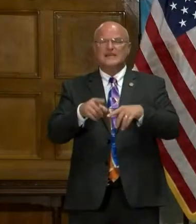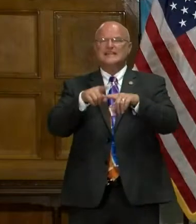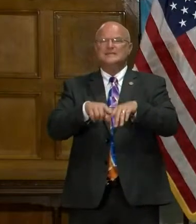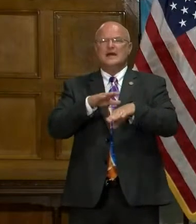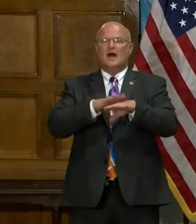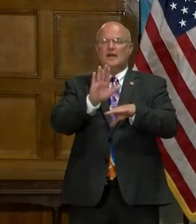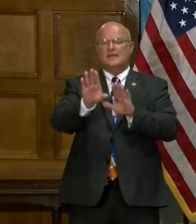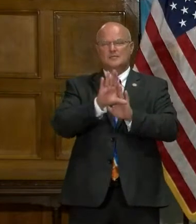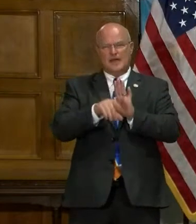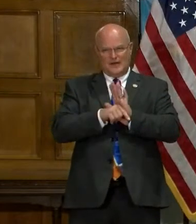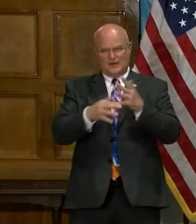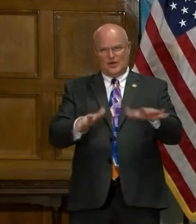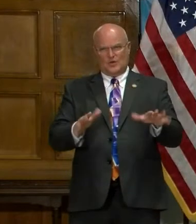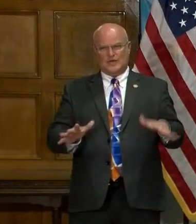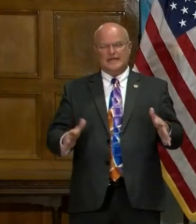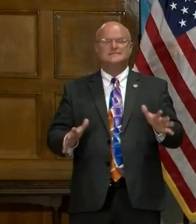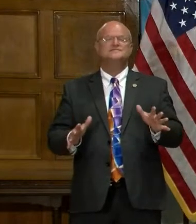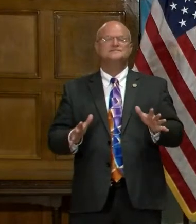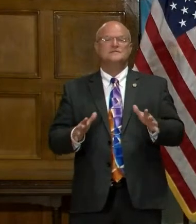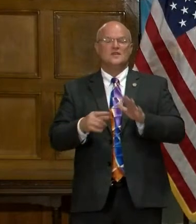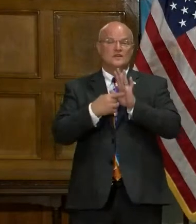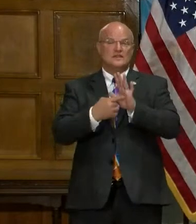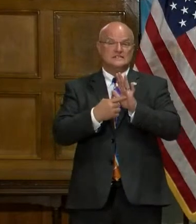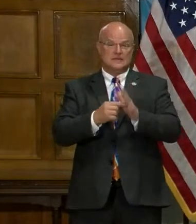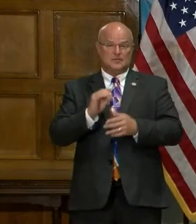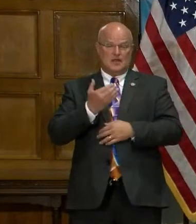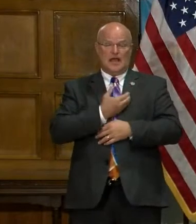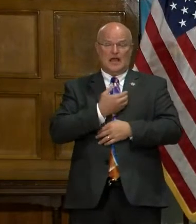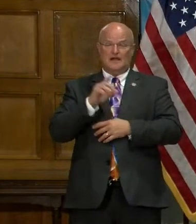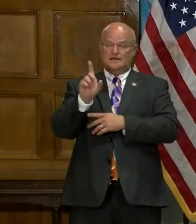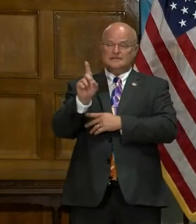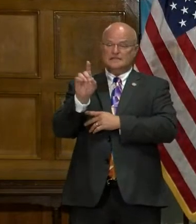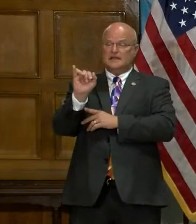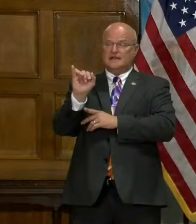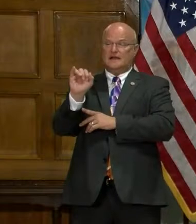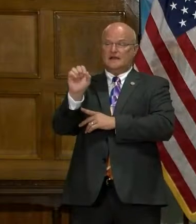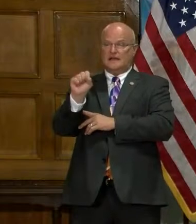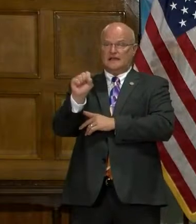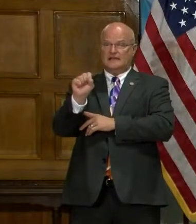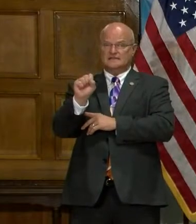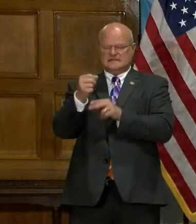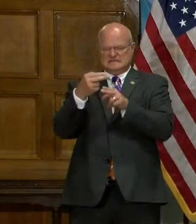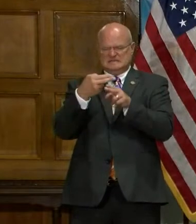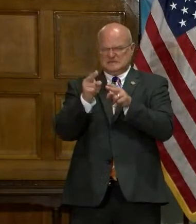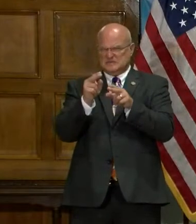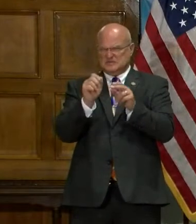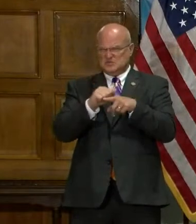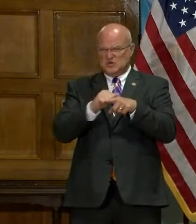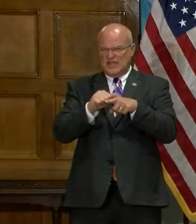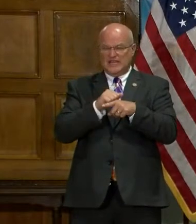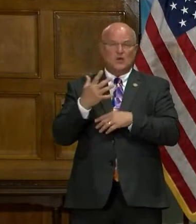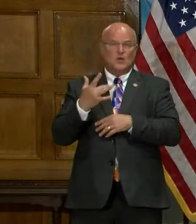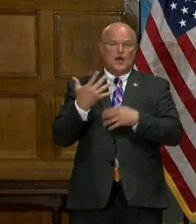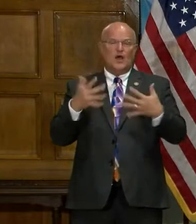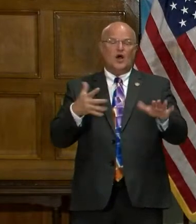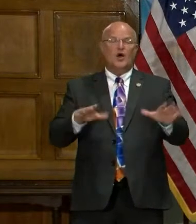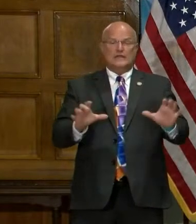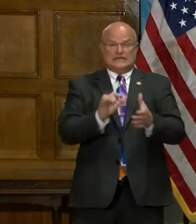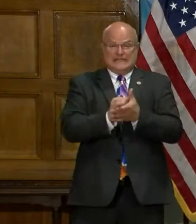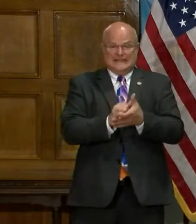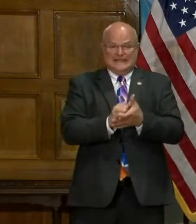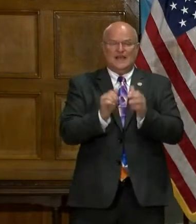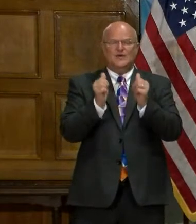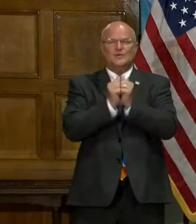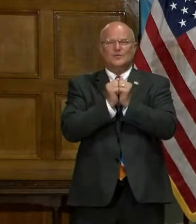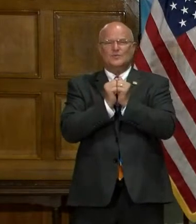a little bit on their background already. For example, our DIS, it took very minimal training because they already did